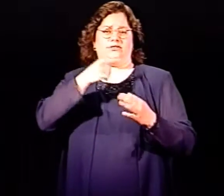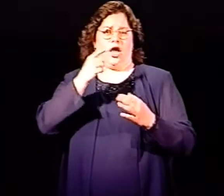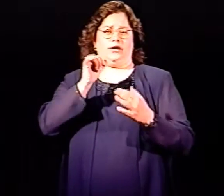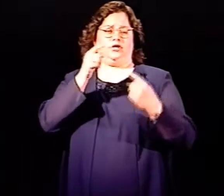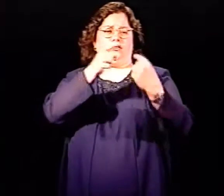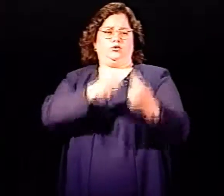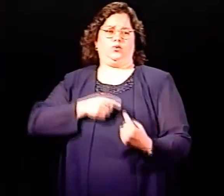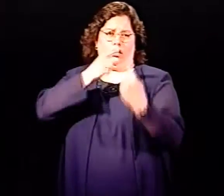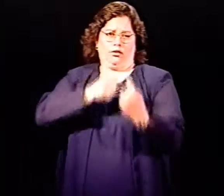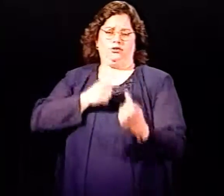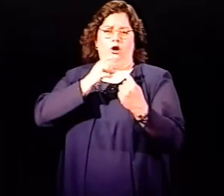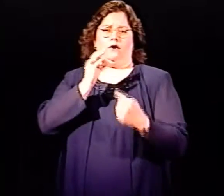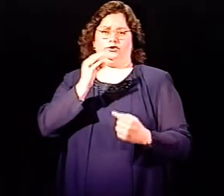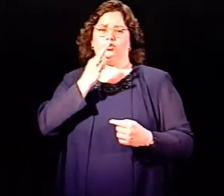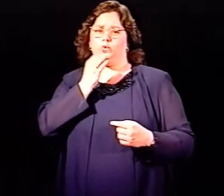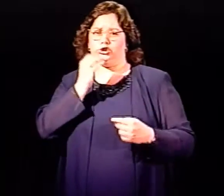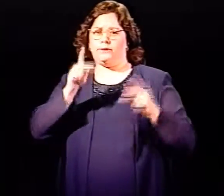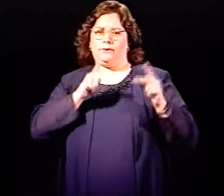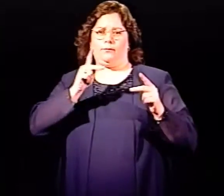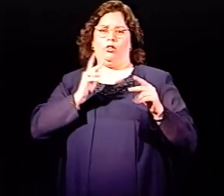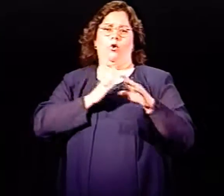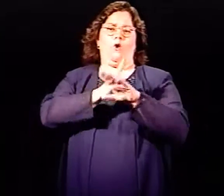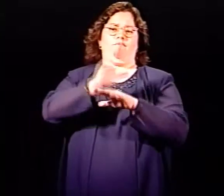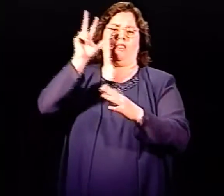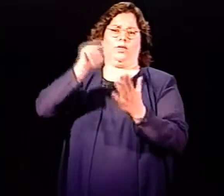Jewish people over 3,000 years ago.